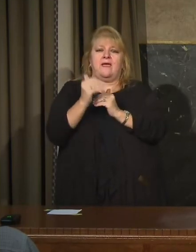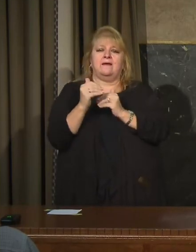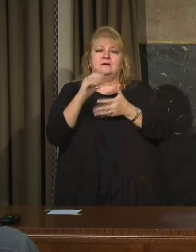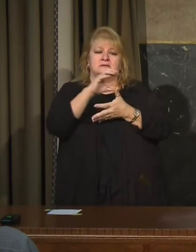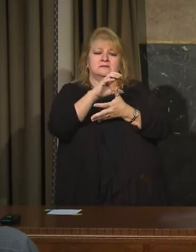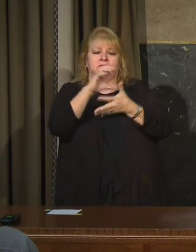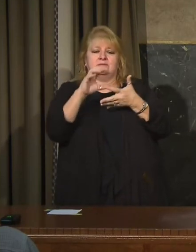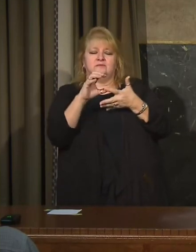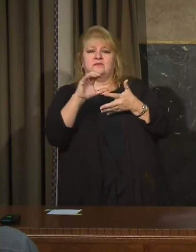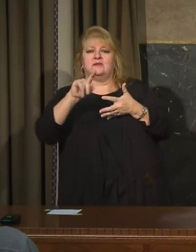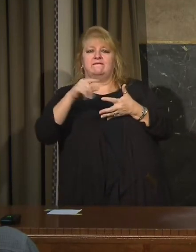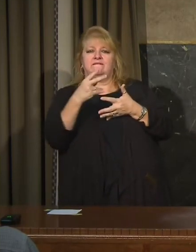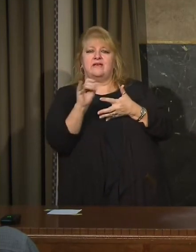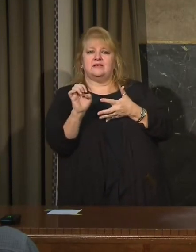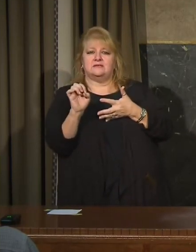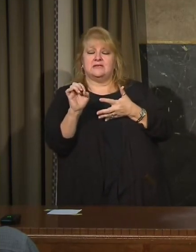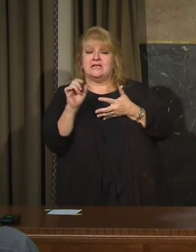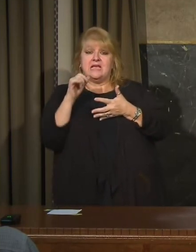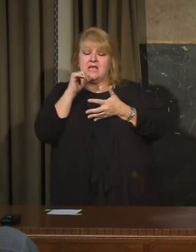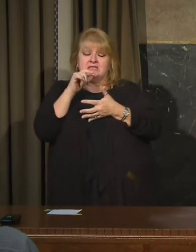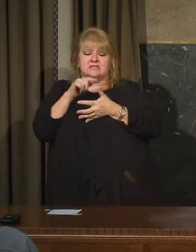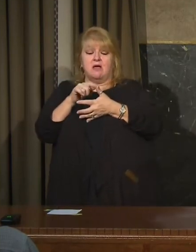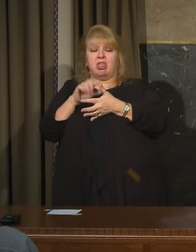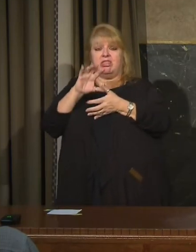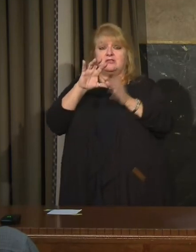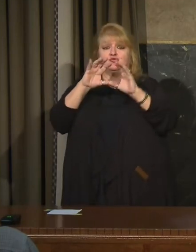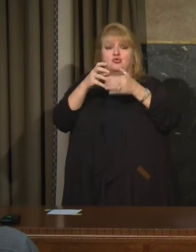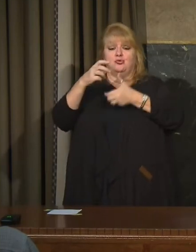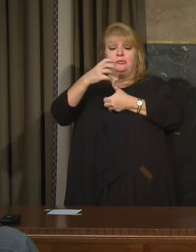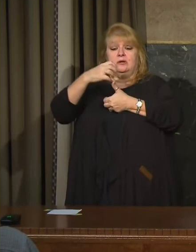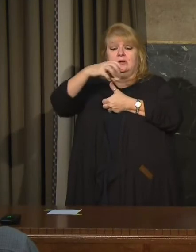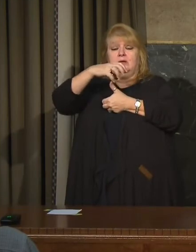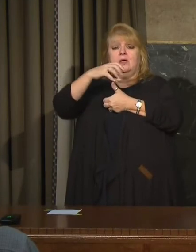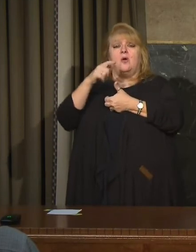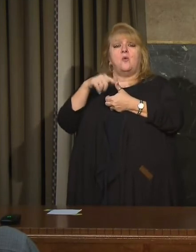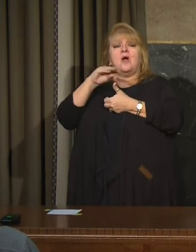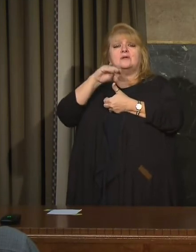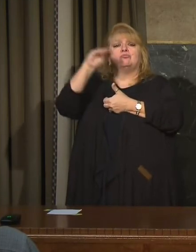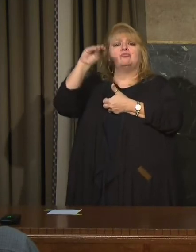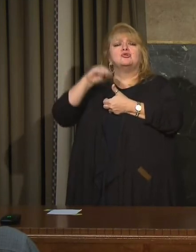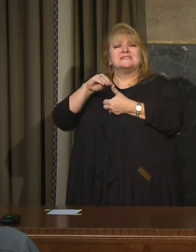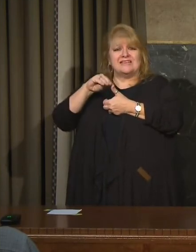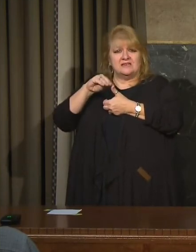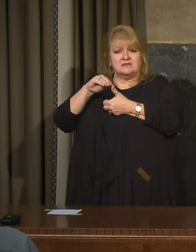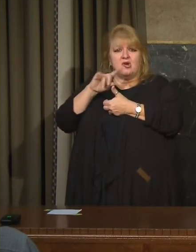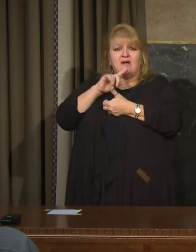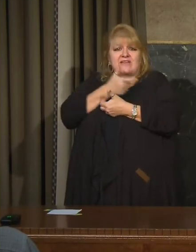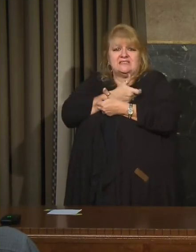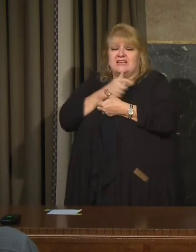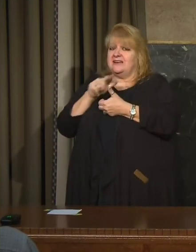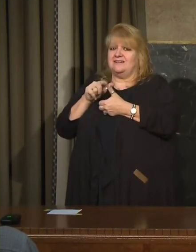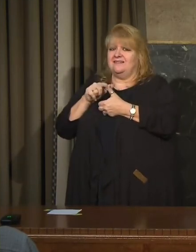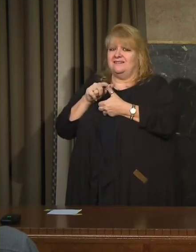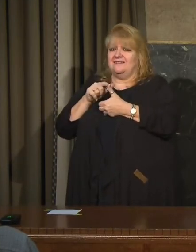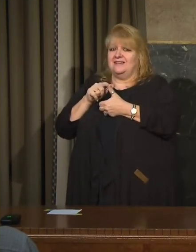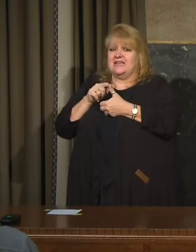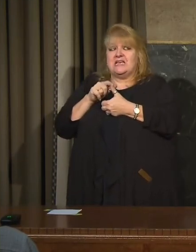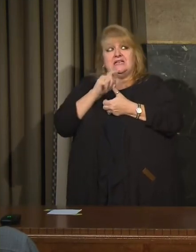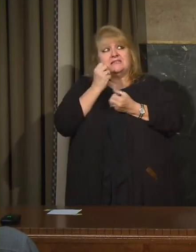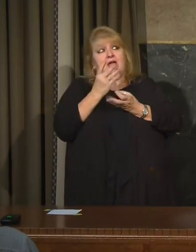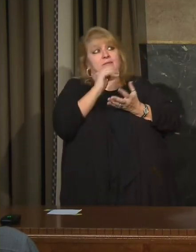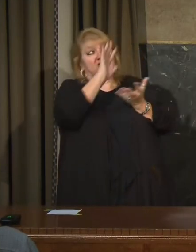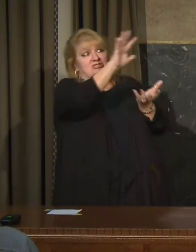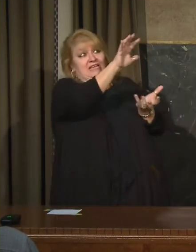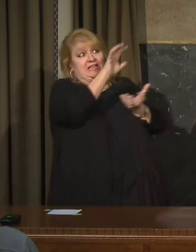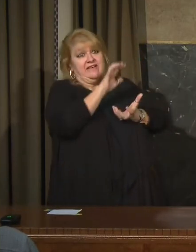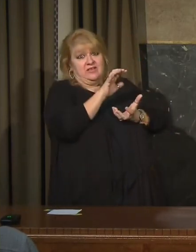a certain percentage of people vaccinated. It's really what your supply versus demand is. So what the CDC has recommended